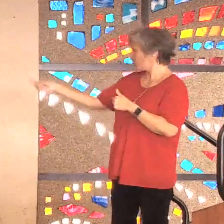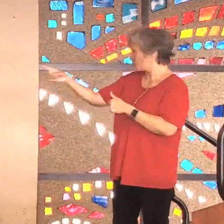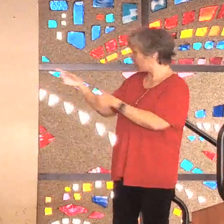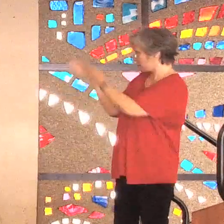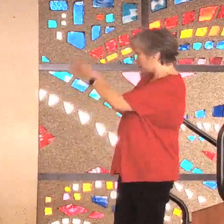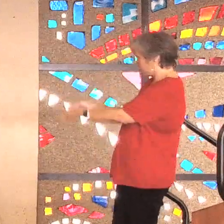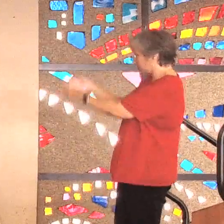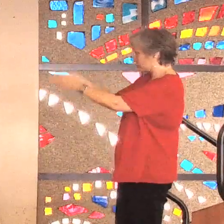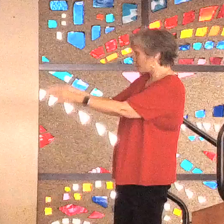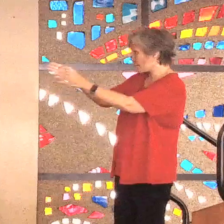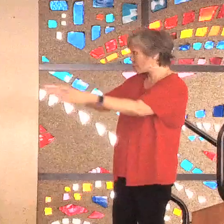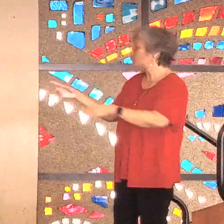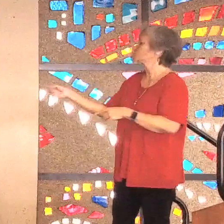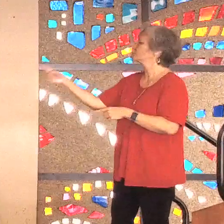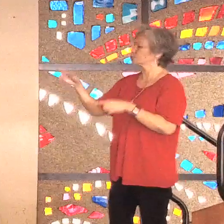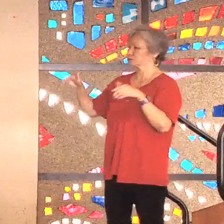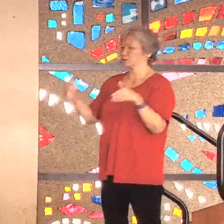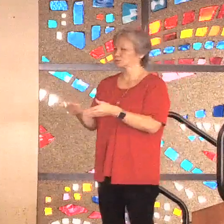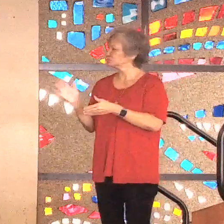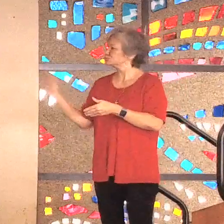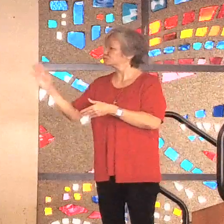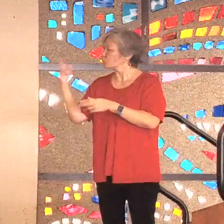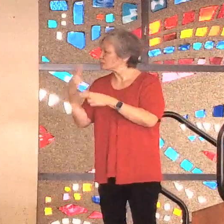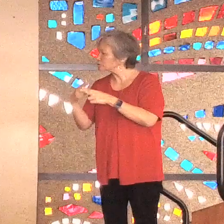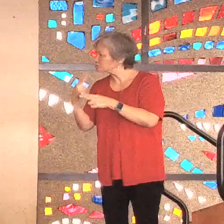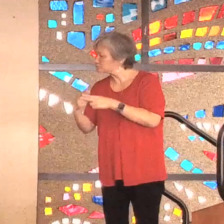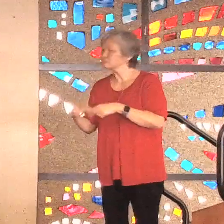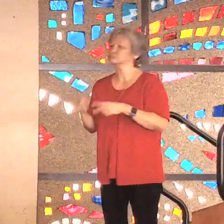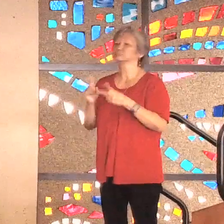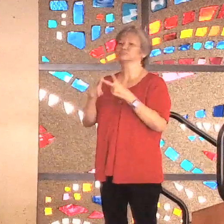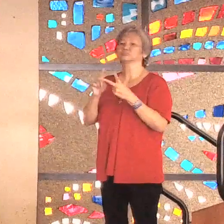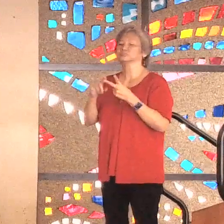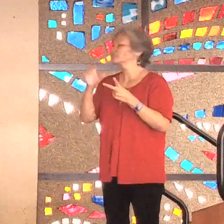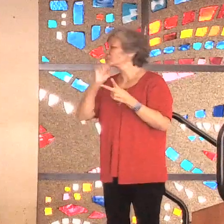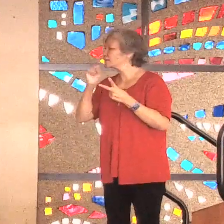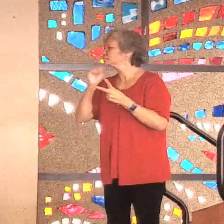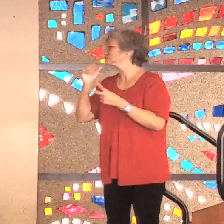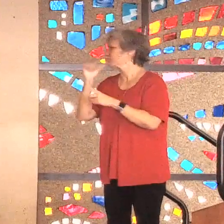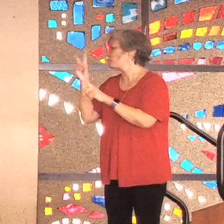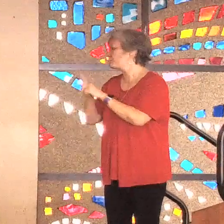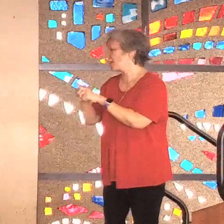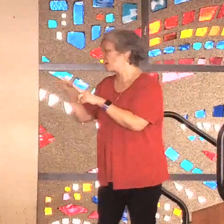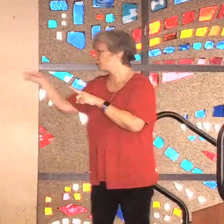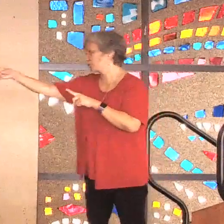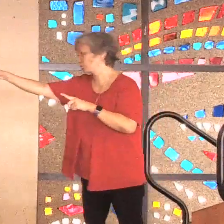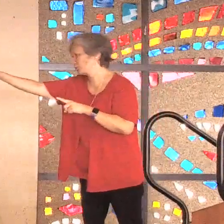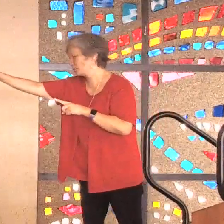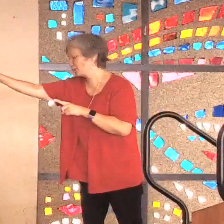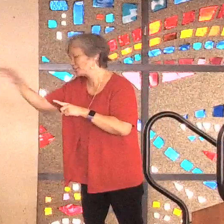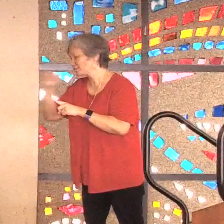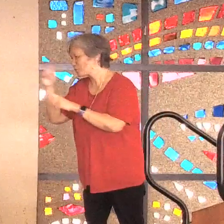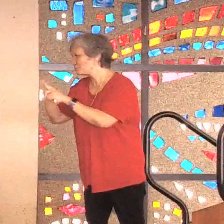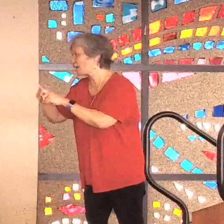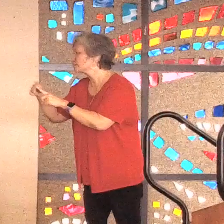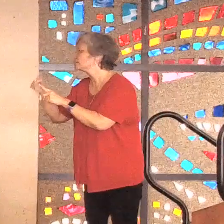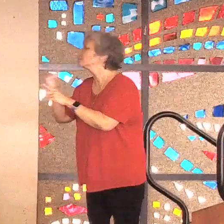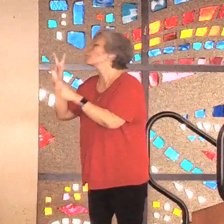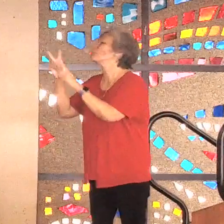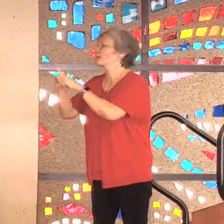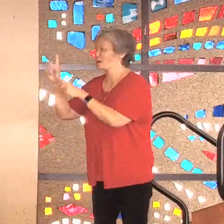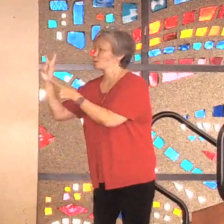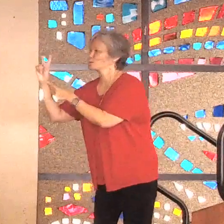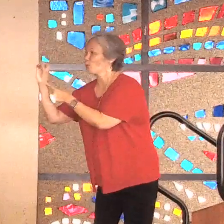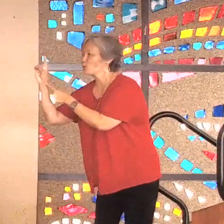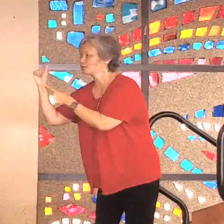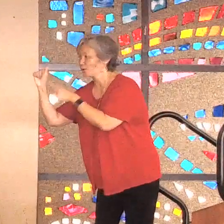So first of all, I'd like you to, as individuals, for you to stand and introduce, say your name, your age, of course,